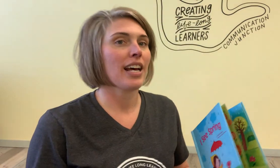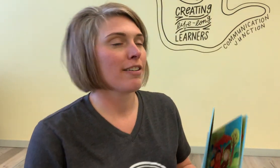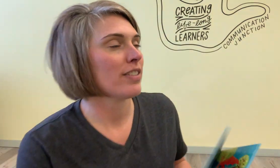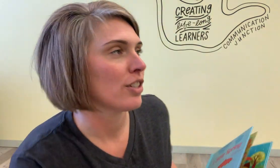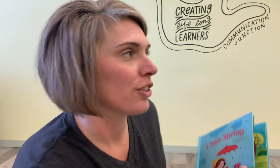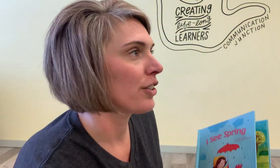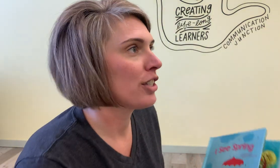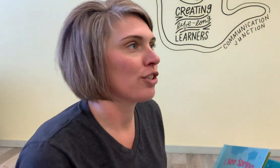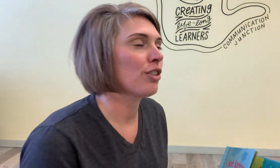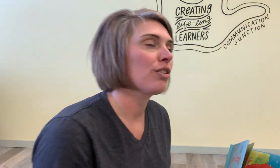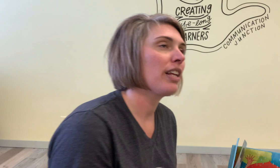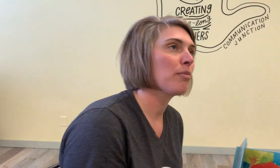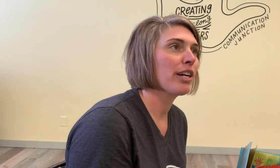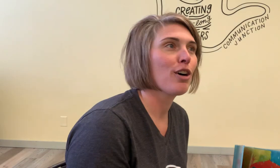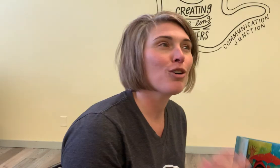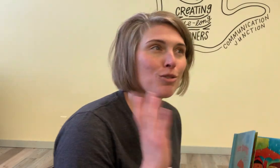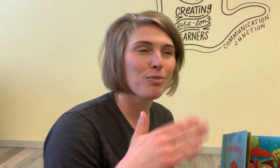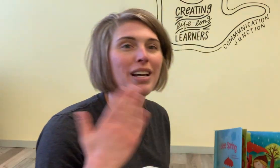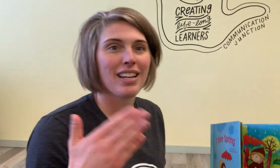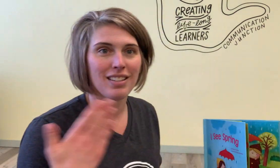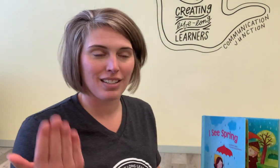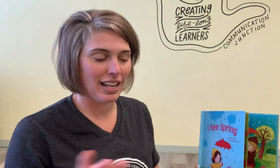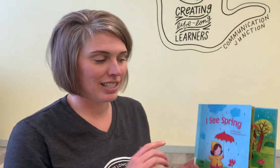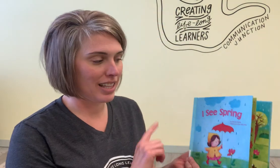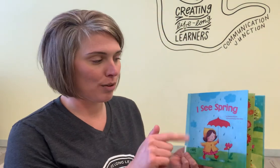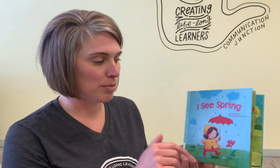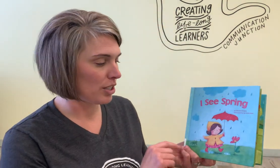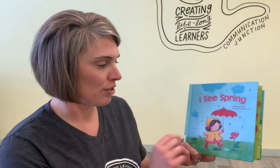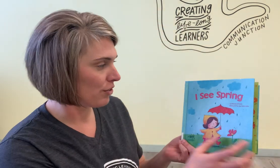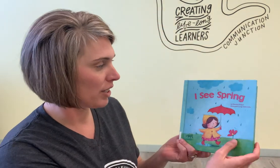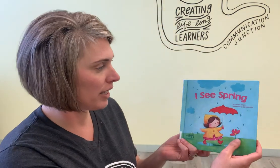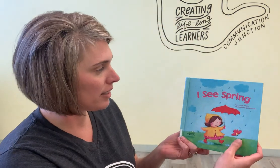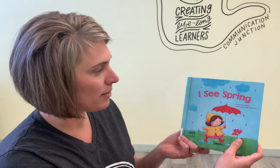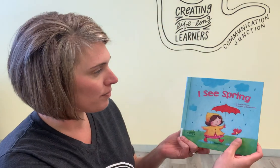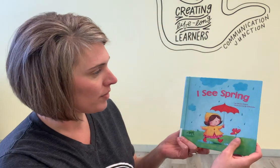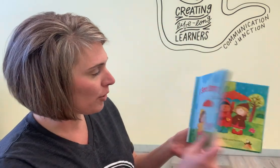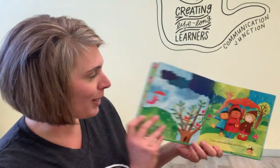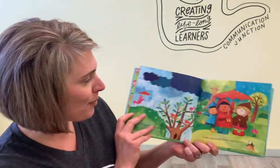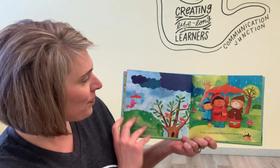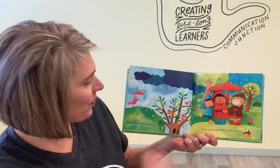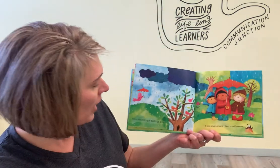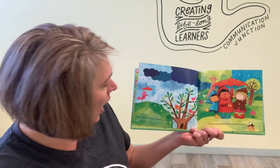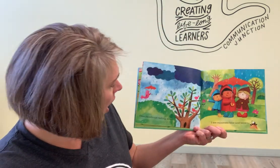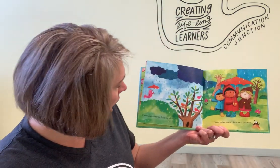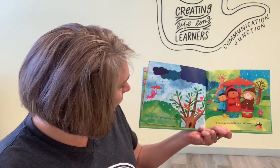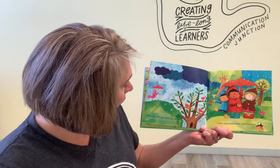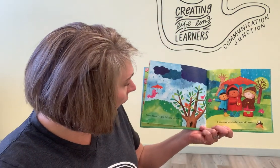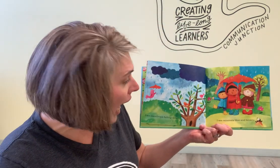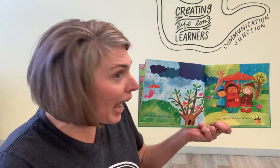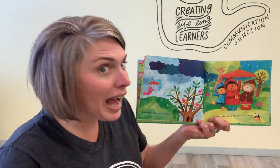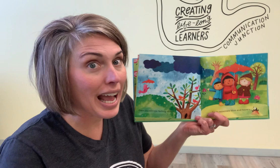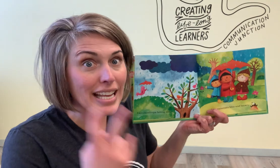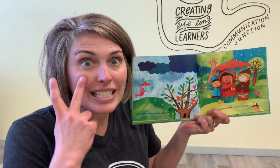have in your library at home and see that repetition for the kids. Here we go. I